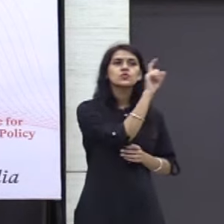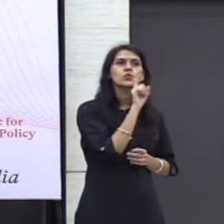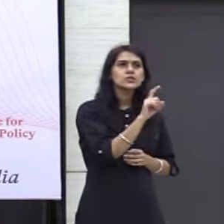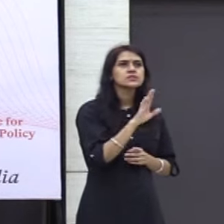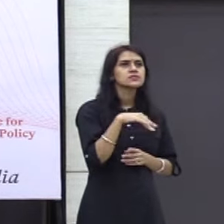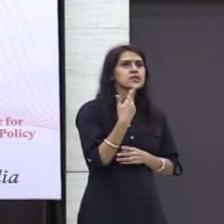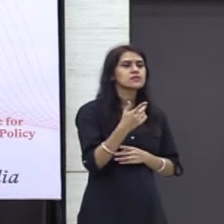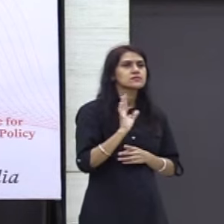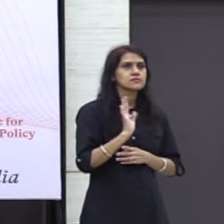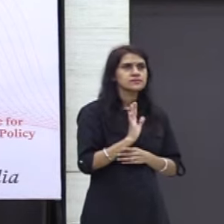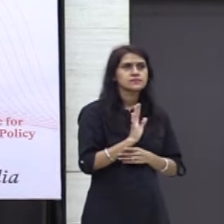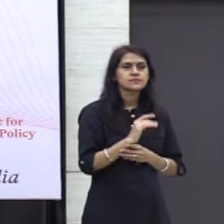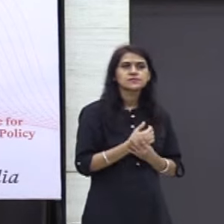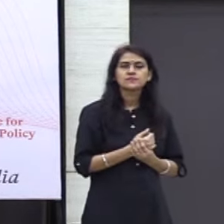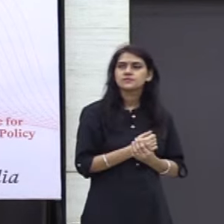arises,